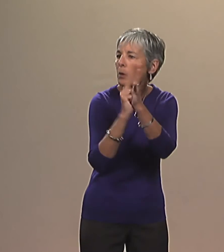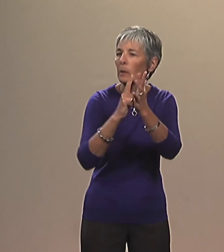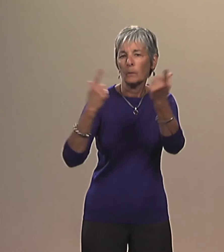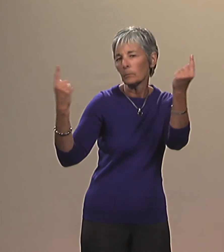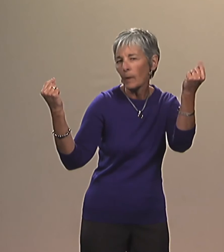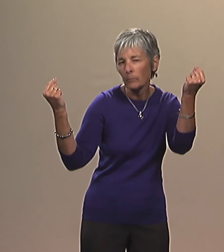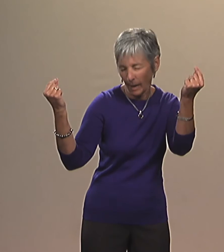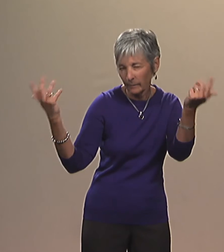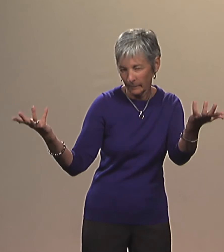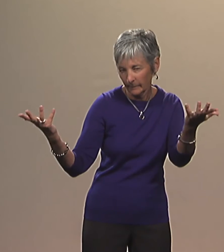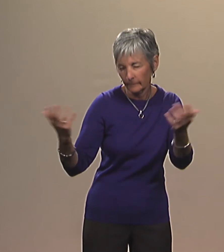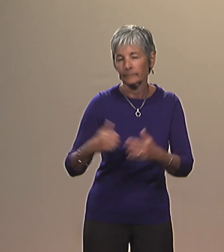laws.